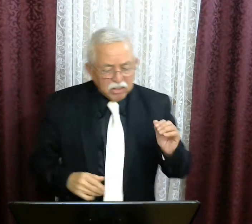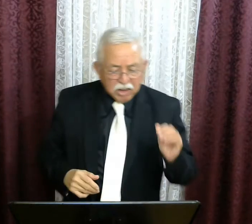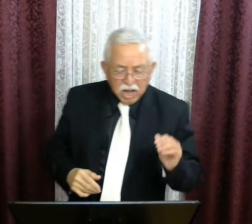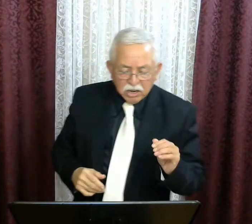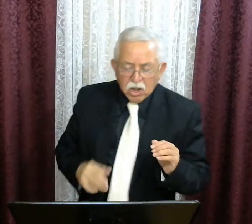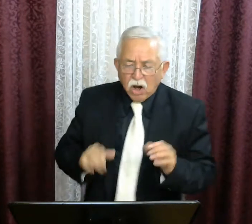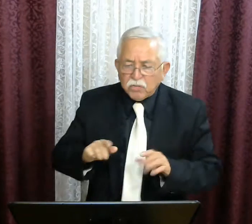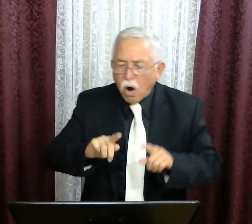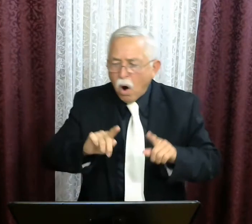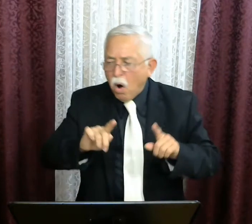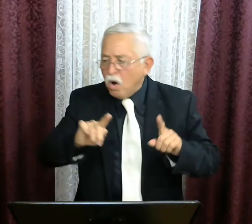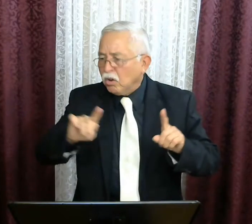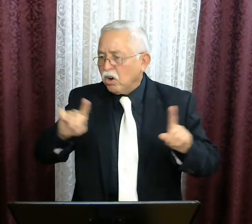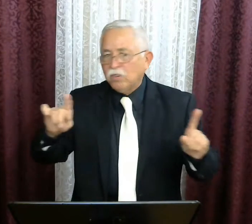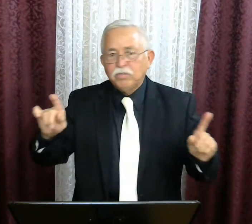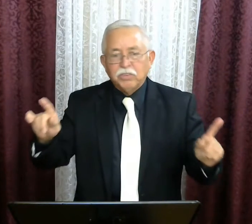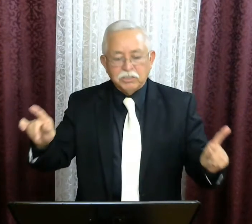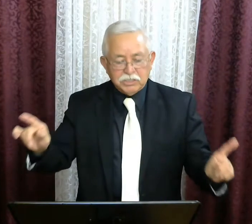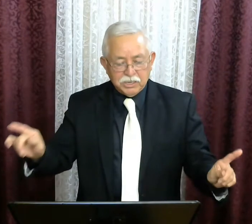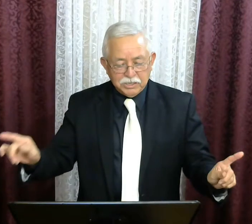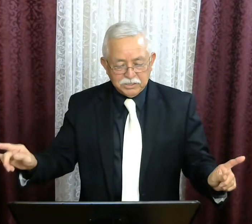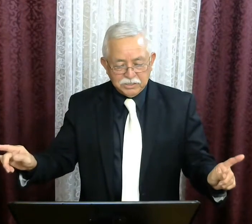God of all comfort,